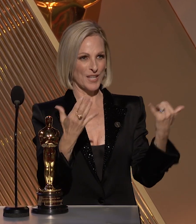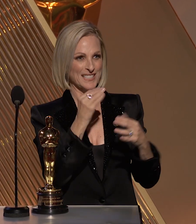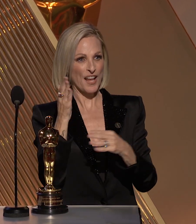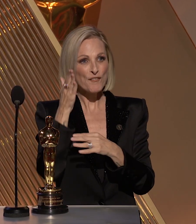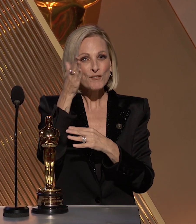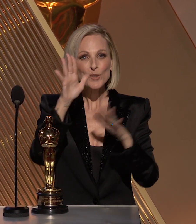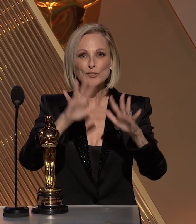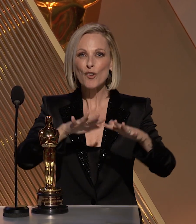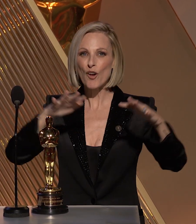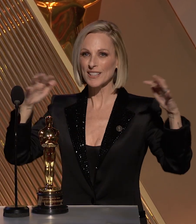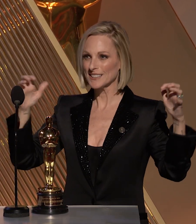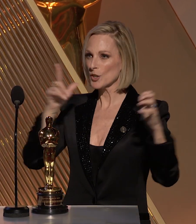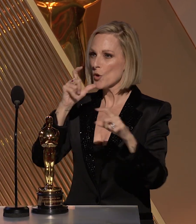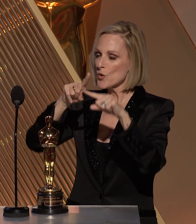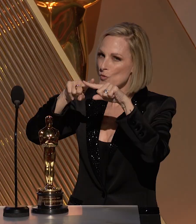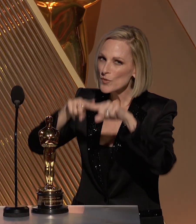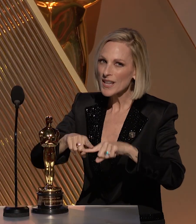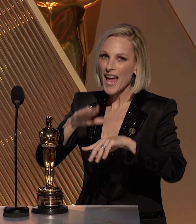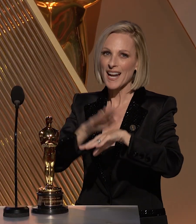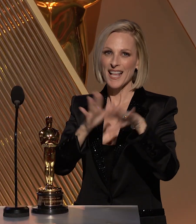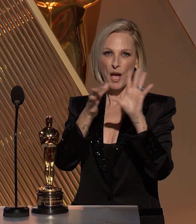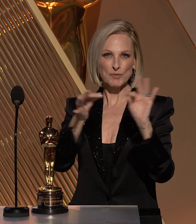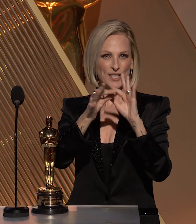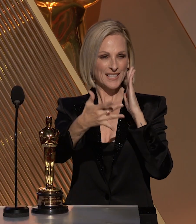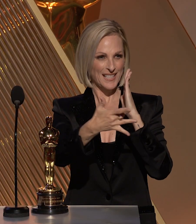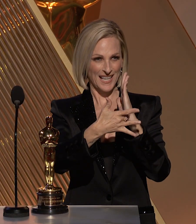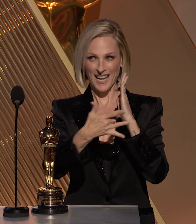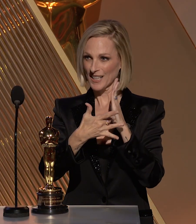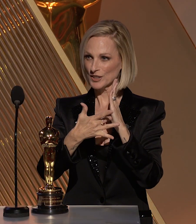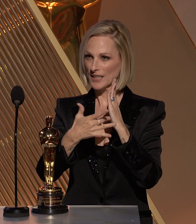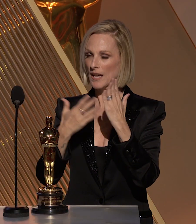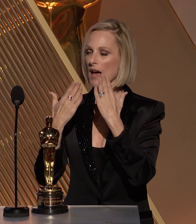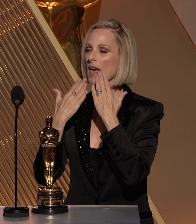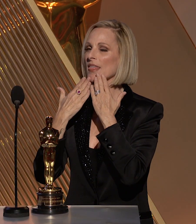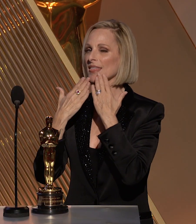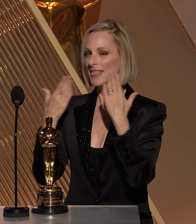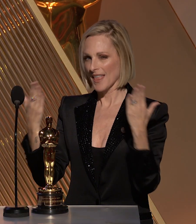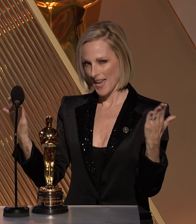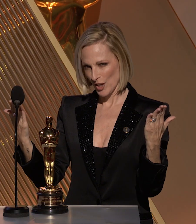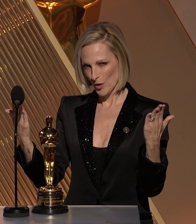and future audiences who rely on captioning technology, thank you.